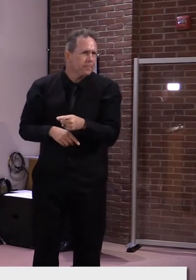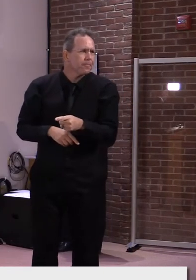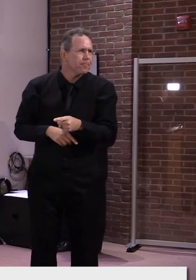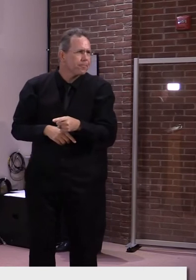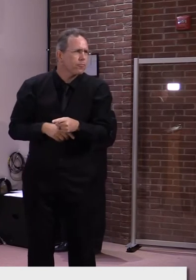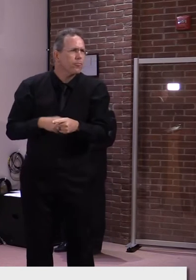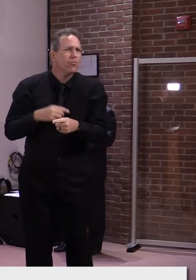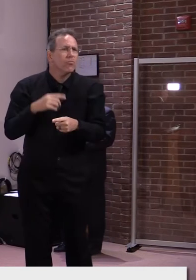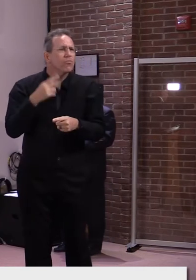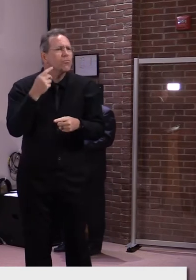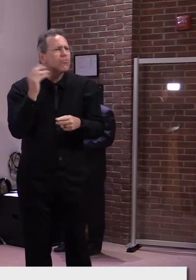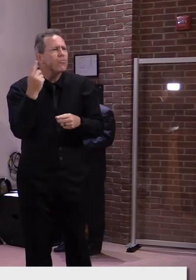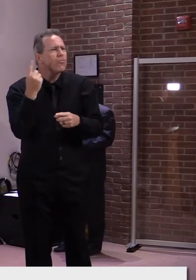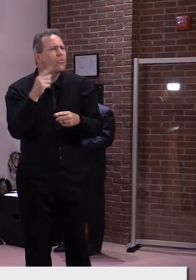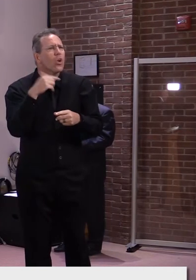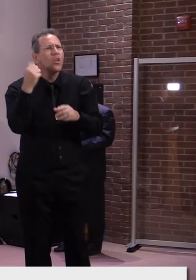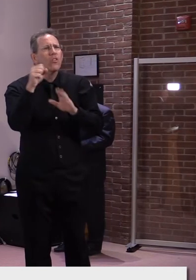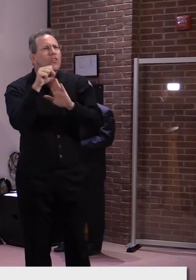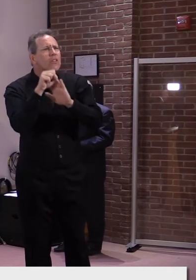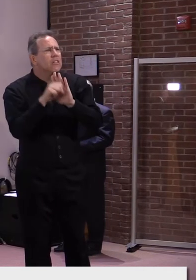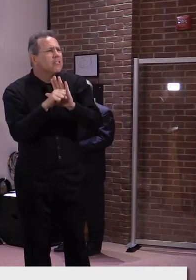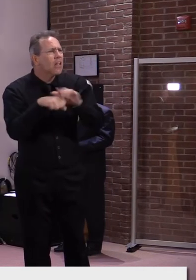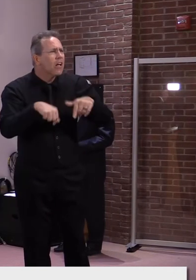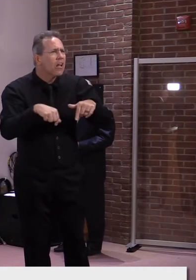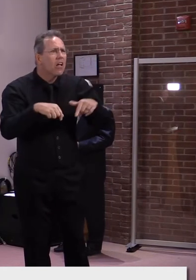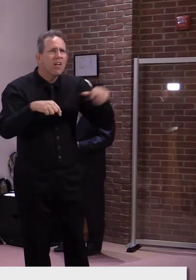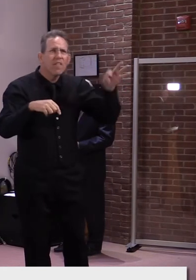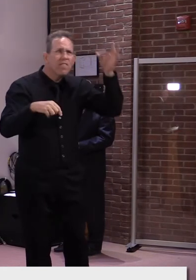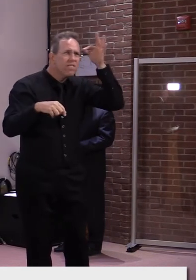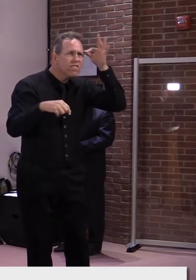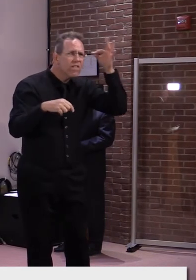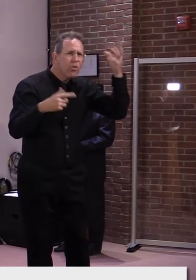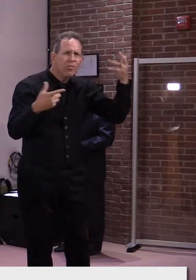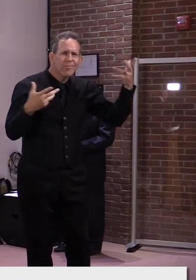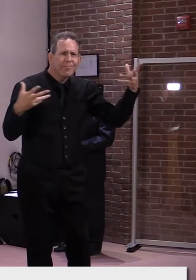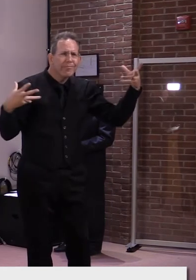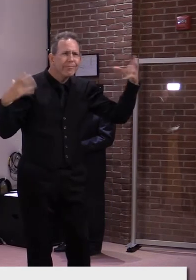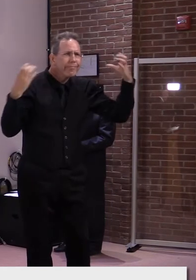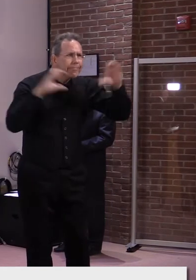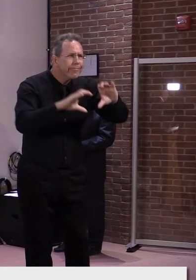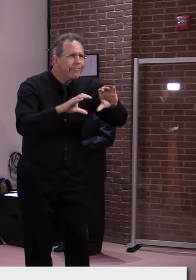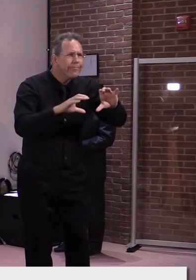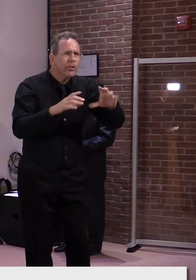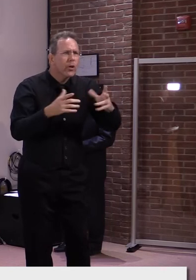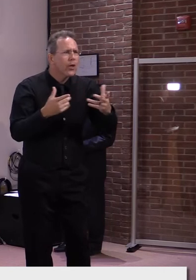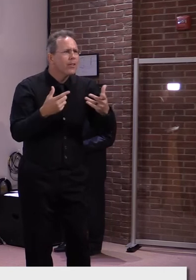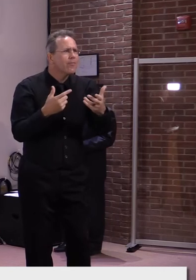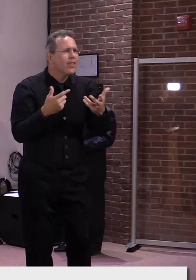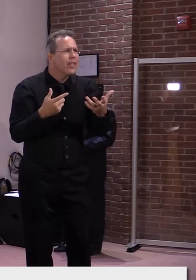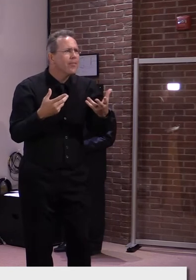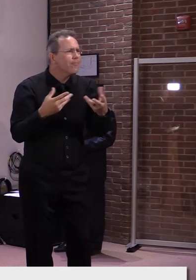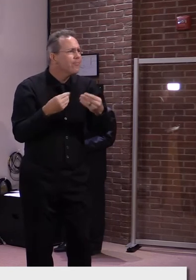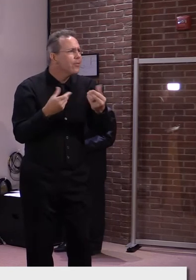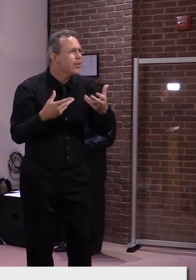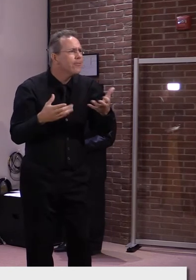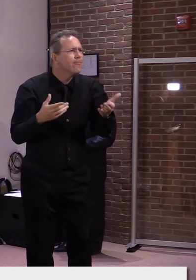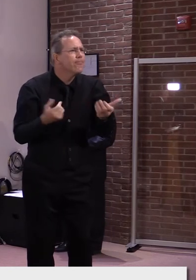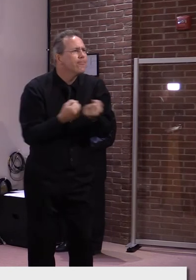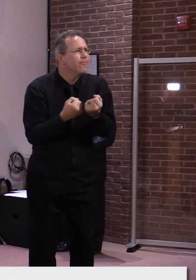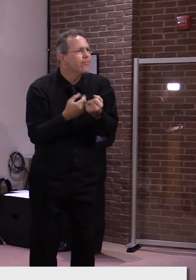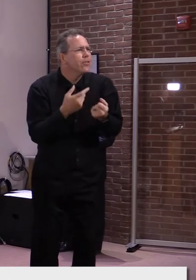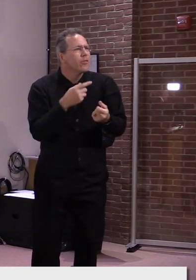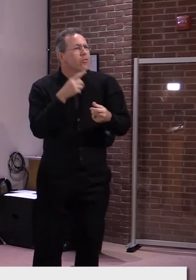paid bonuses for people who weren't working extra money. Is there any thought of putting any sort of bonuses out to people who actually go out